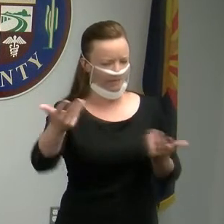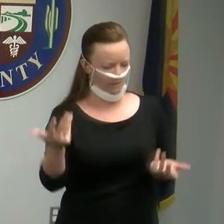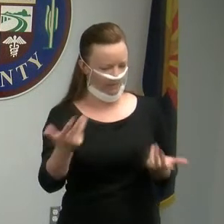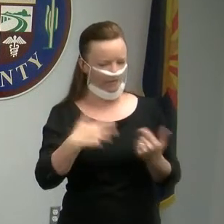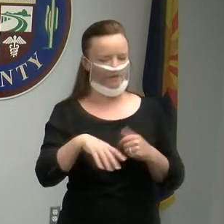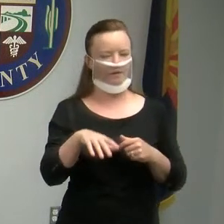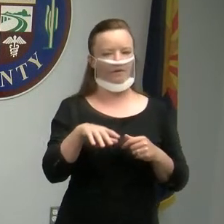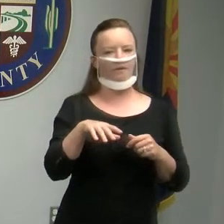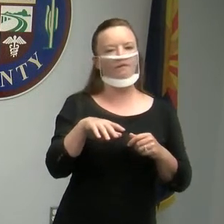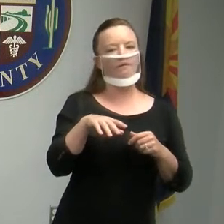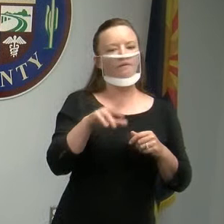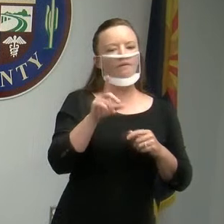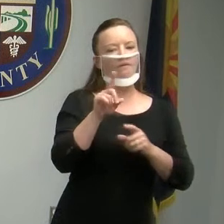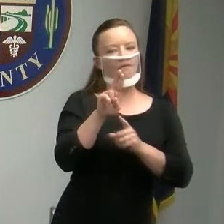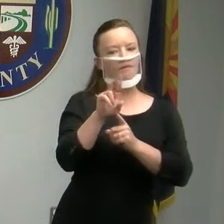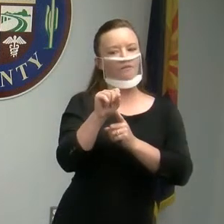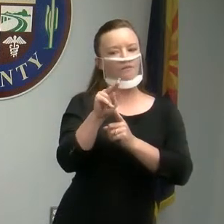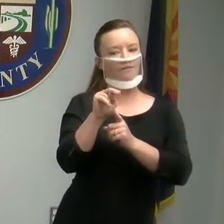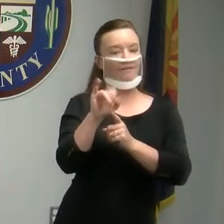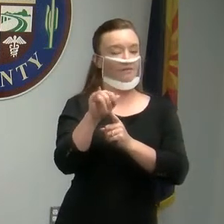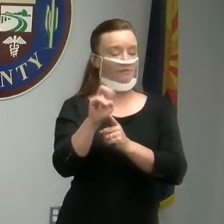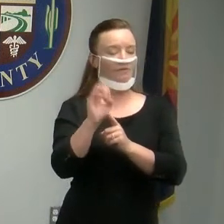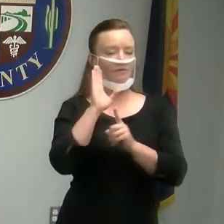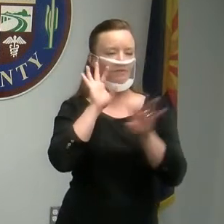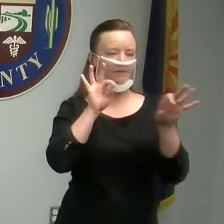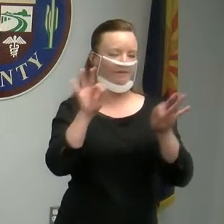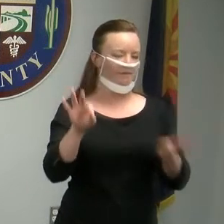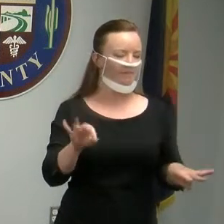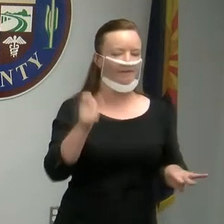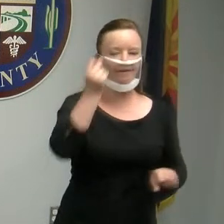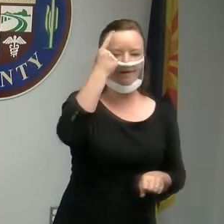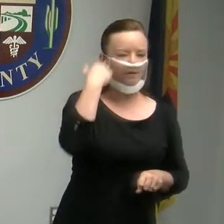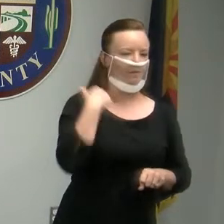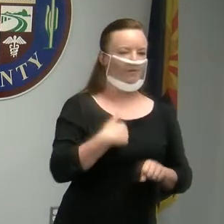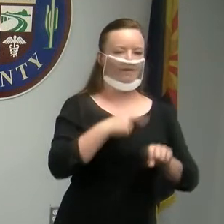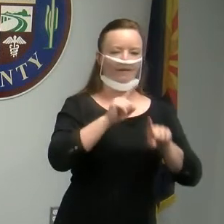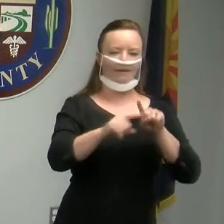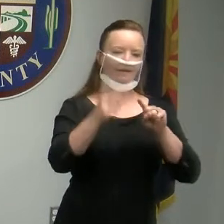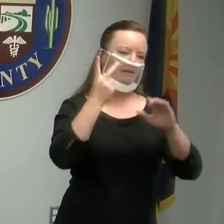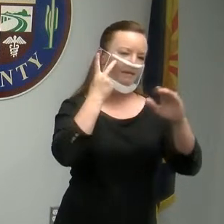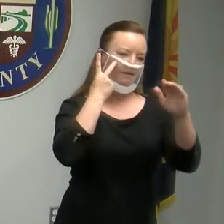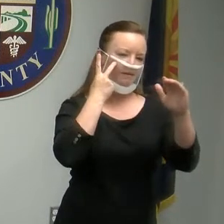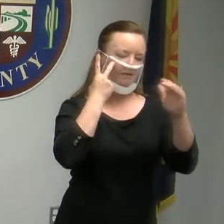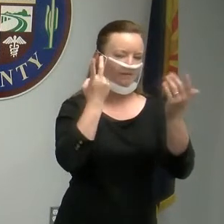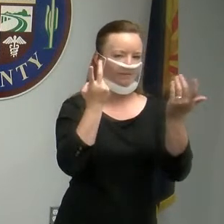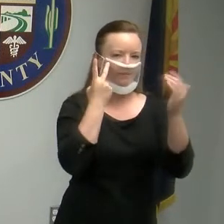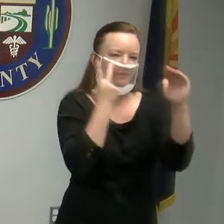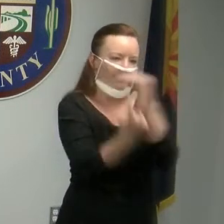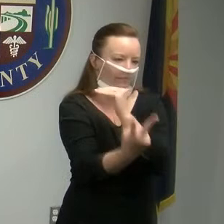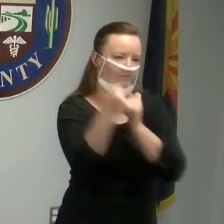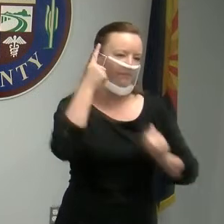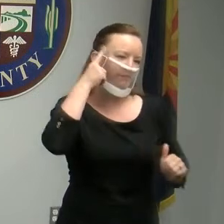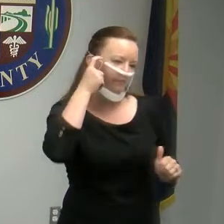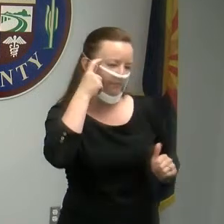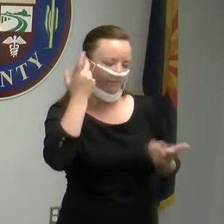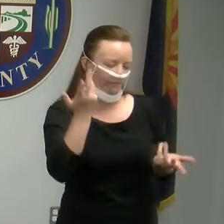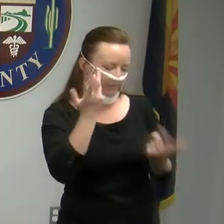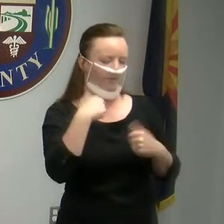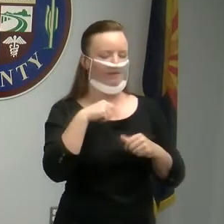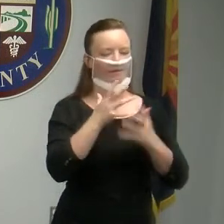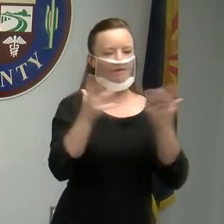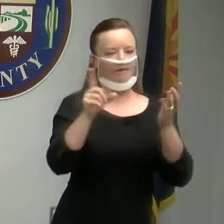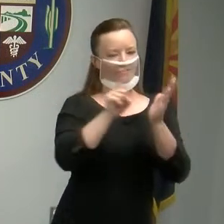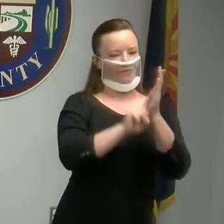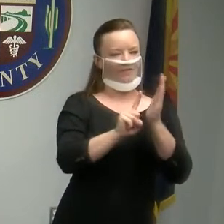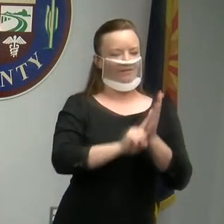well, obviously we can't speculate. There's a lot of study that goes into what is actually causing people to die,